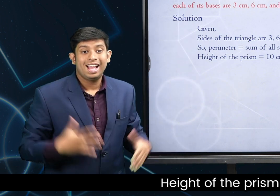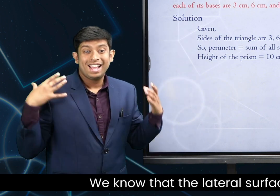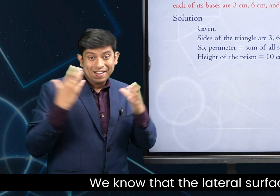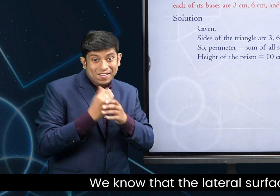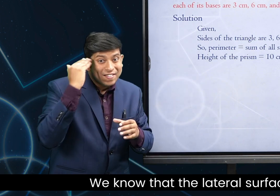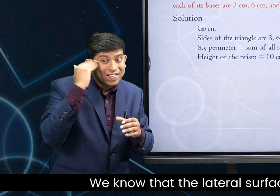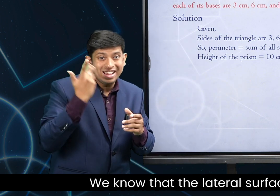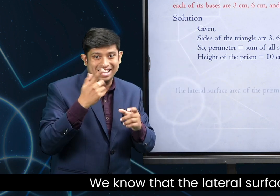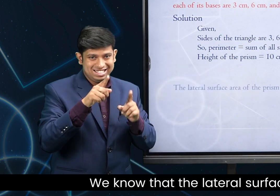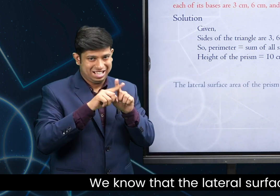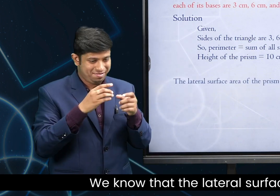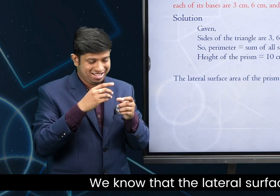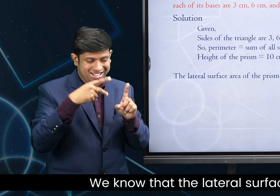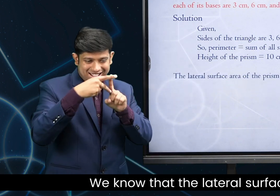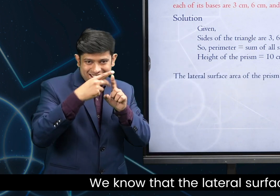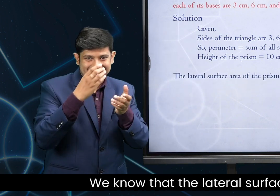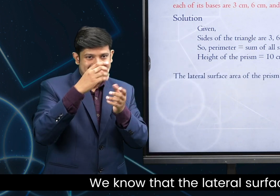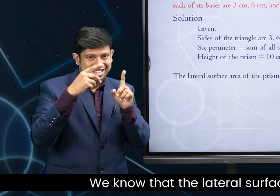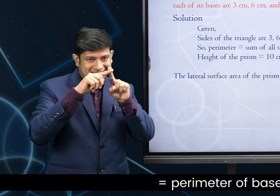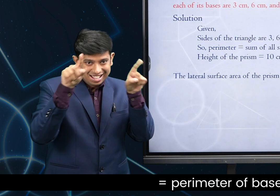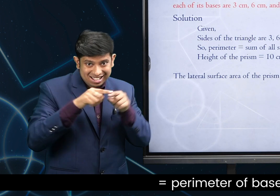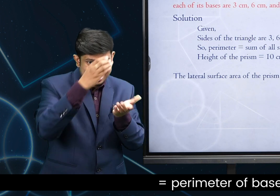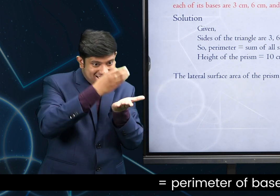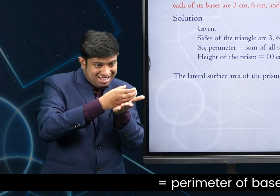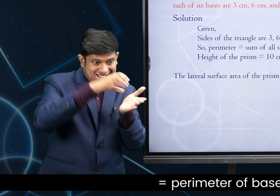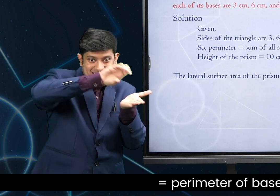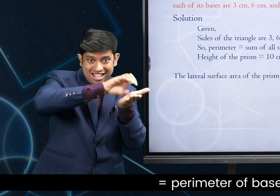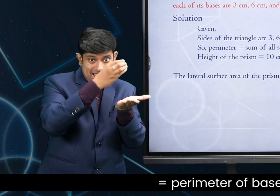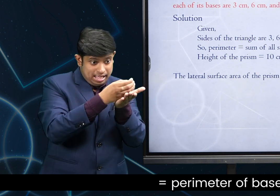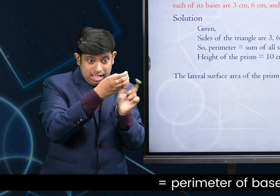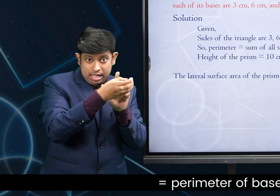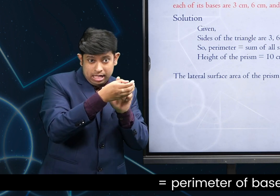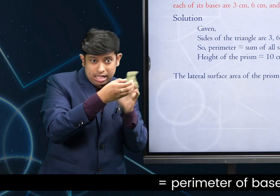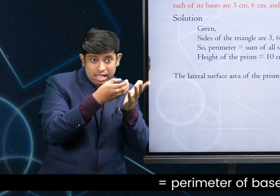We know that the lateral surface area of the prism is equal to perimeter of base into height.